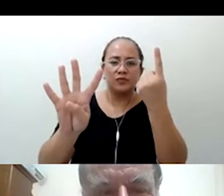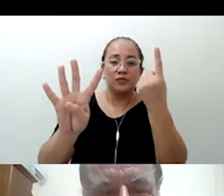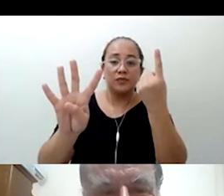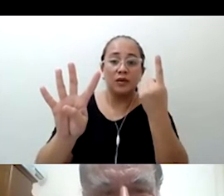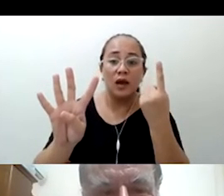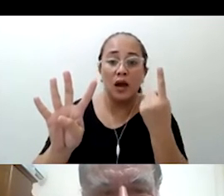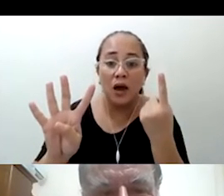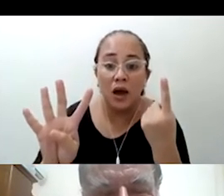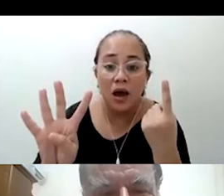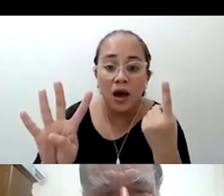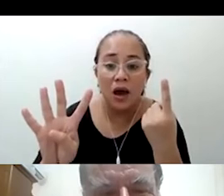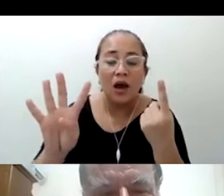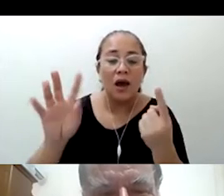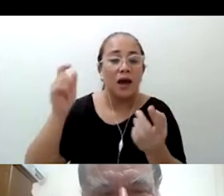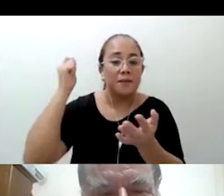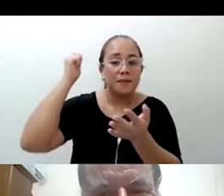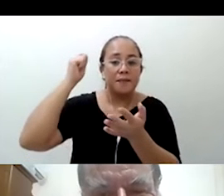So pencil, compass,